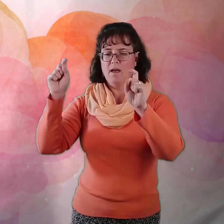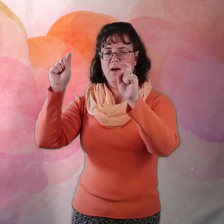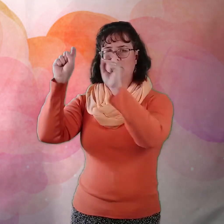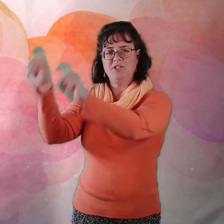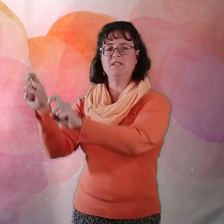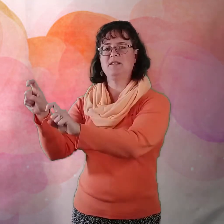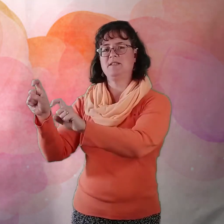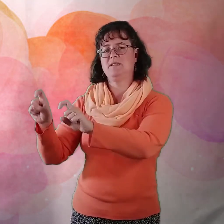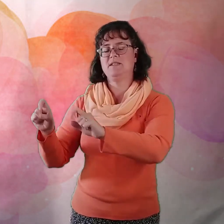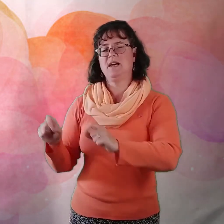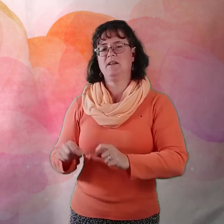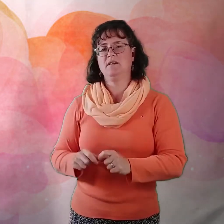on Jesus instead.